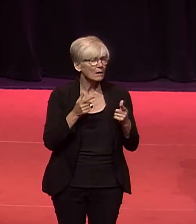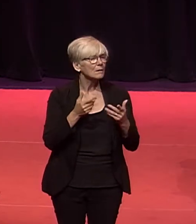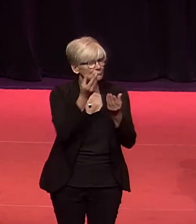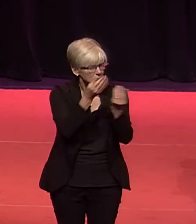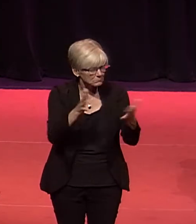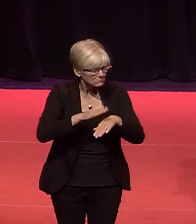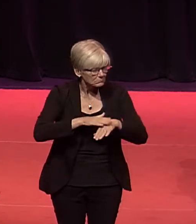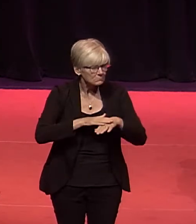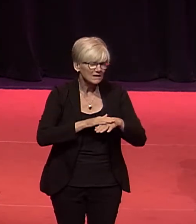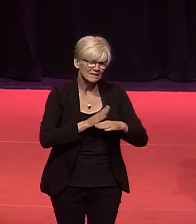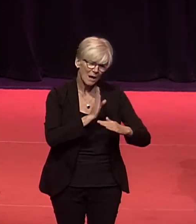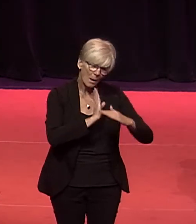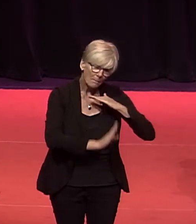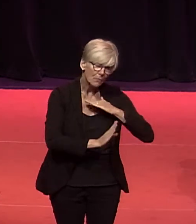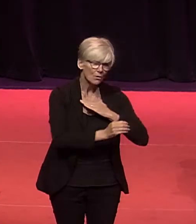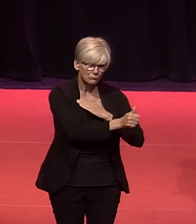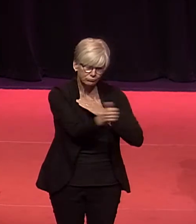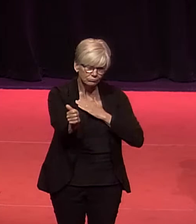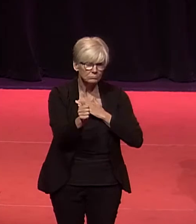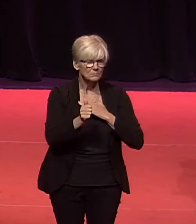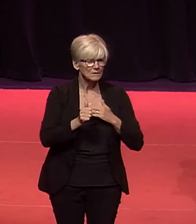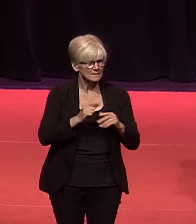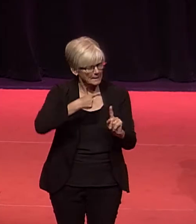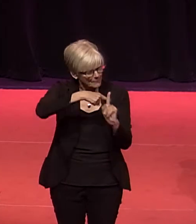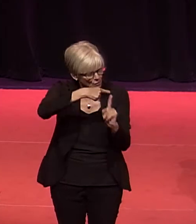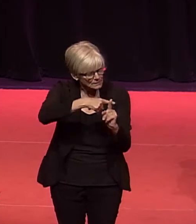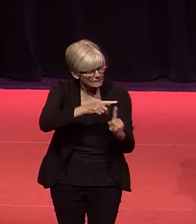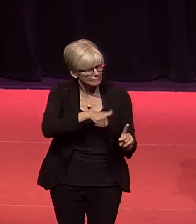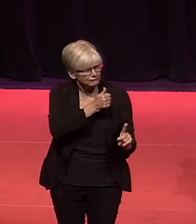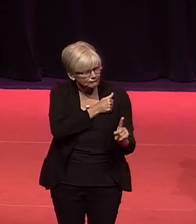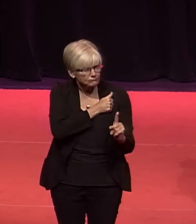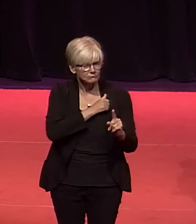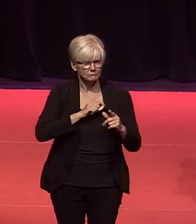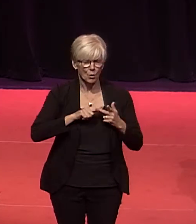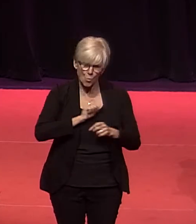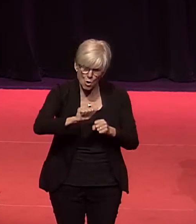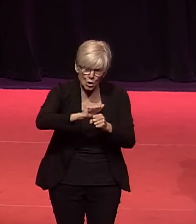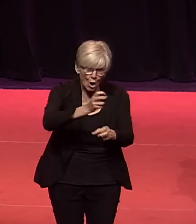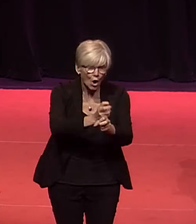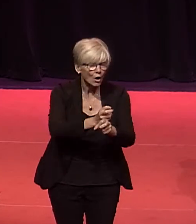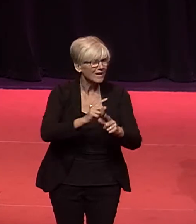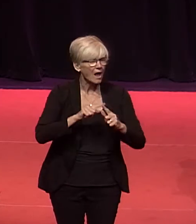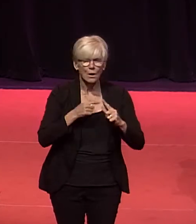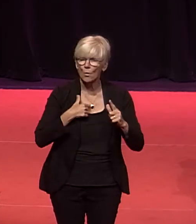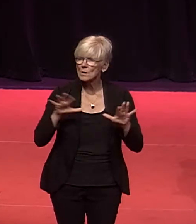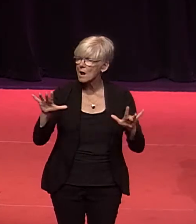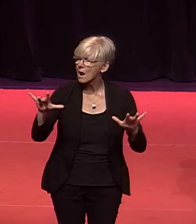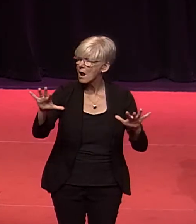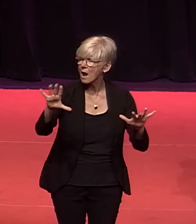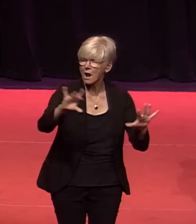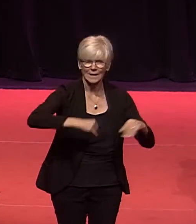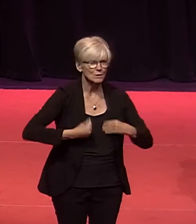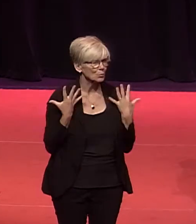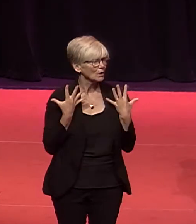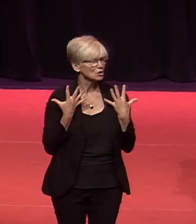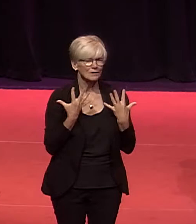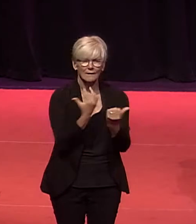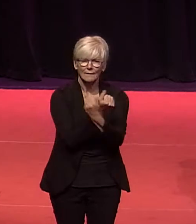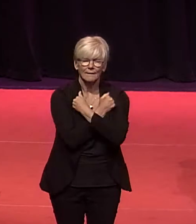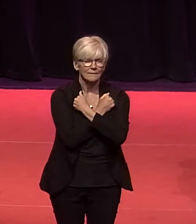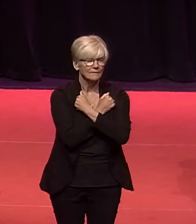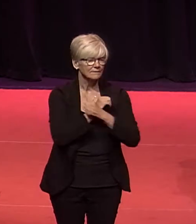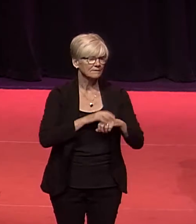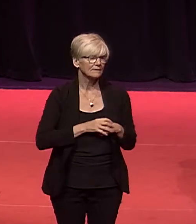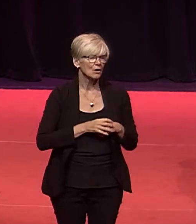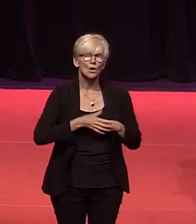humble, stay positive, work hard, and fill yourself with inspiration and love. And I wish for